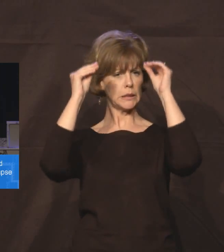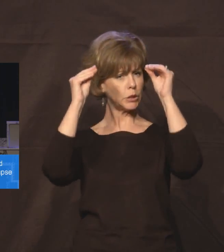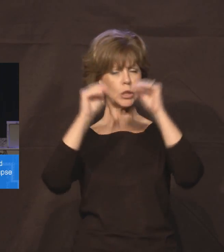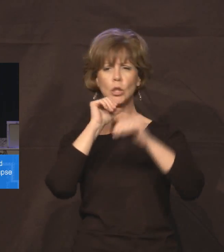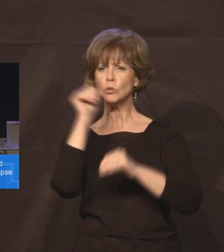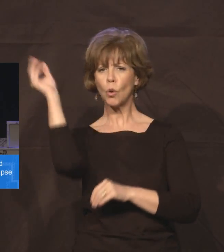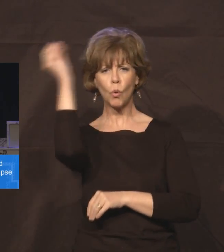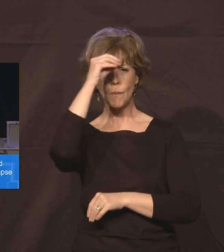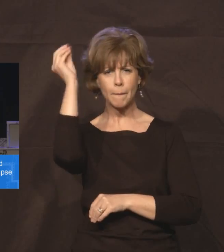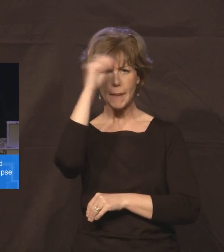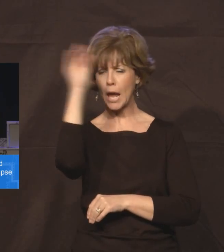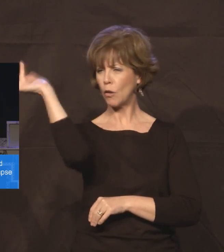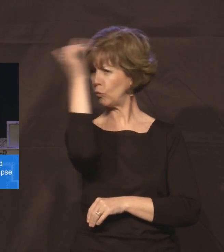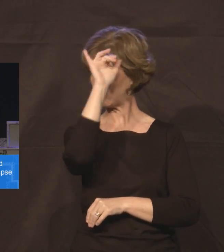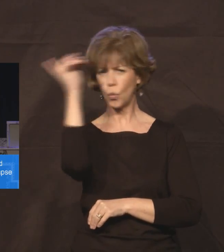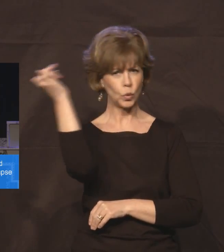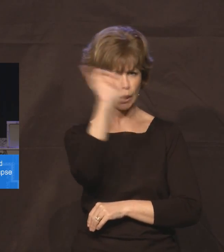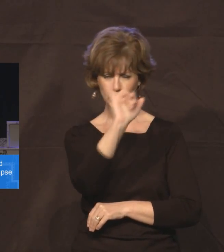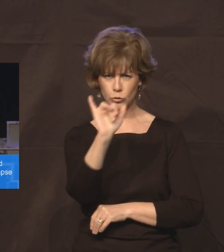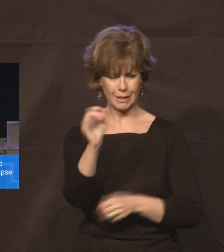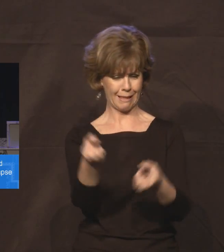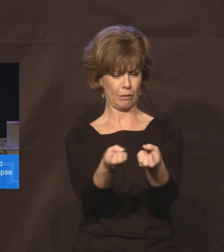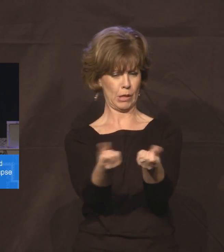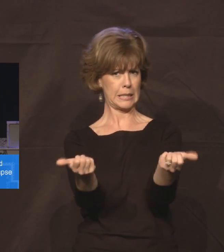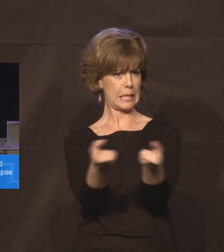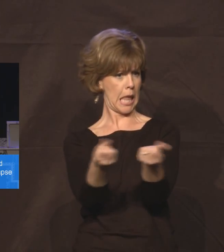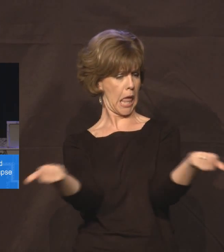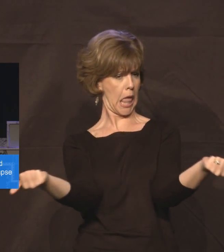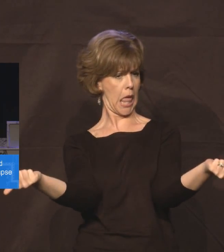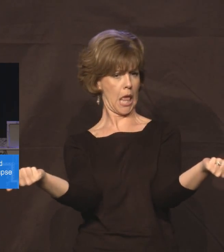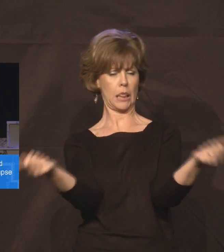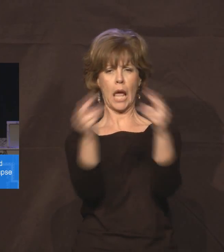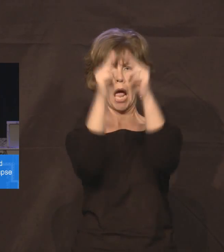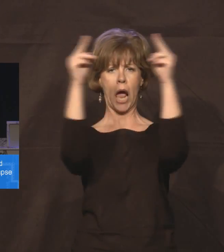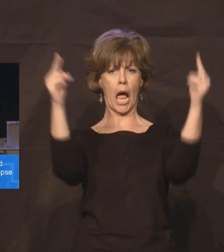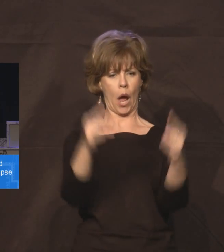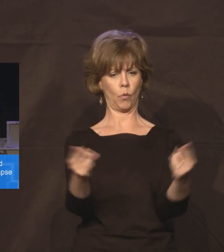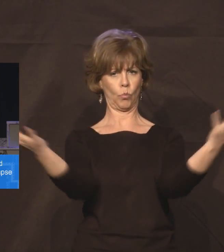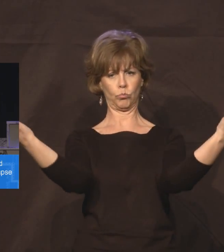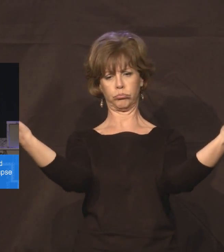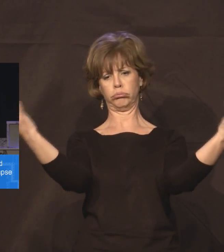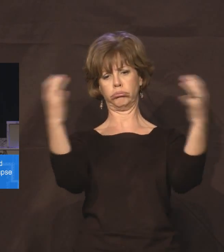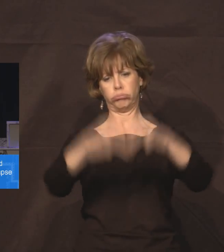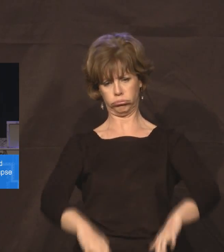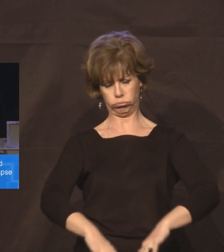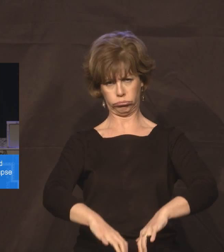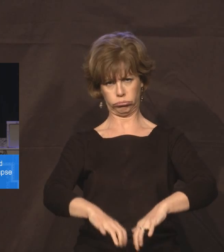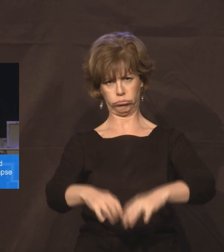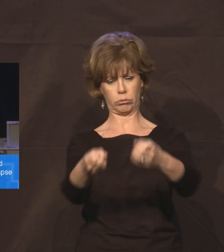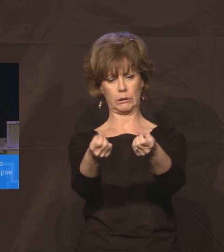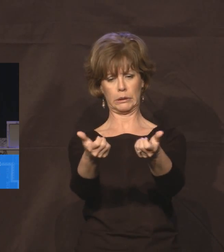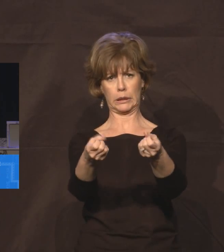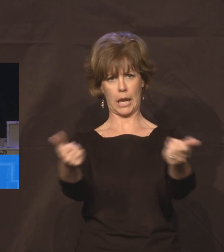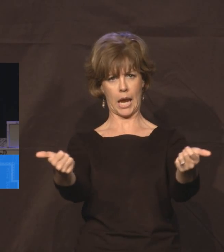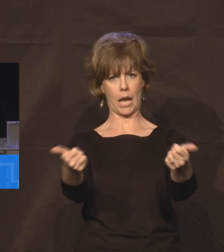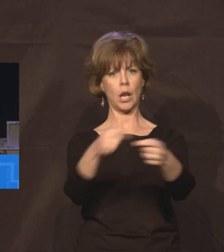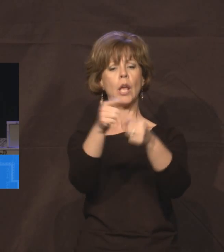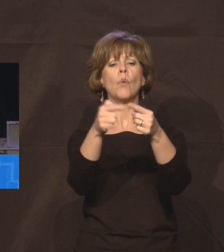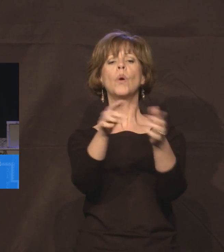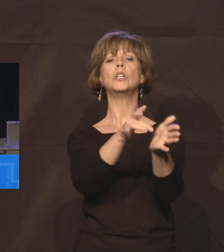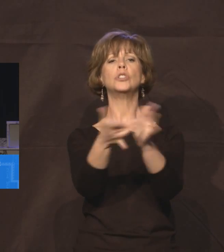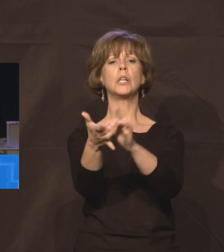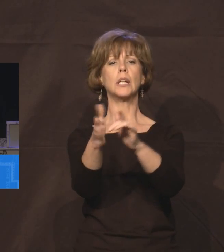on sand. When the rains and floods come and the winds beat against the house, it will collapse with a mighty crash. When Jesus had finished saying these things, the crowds